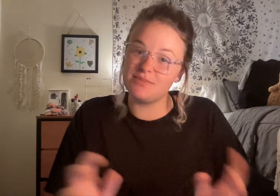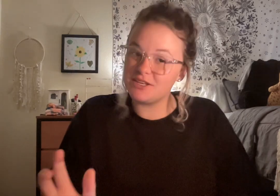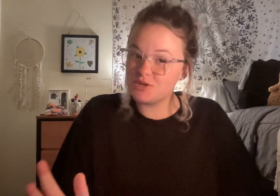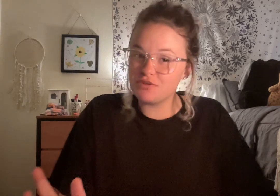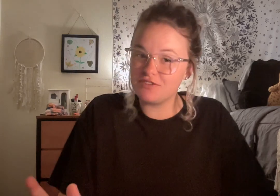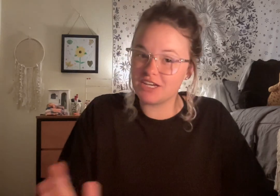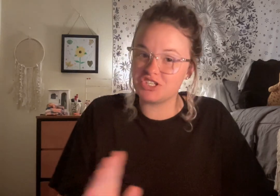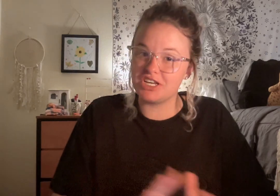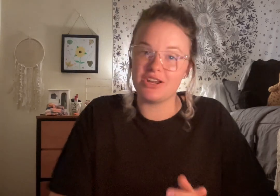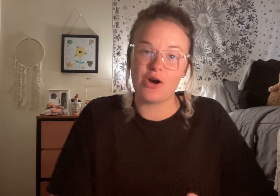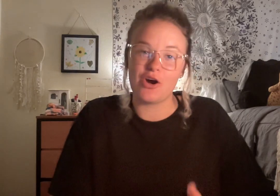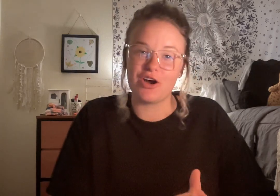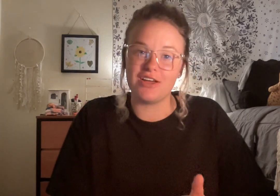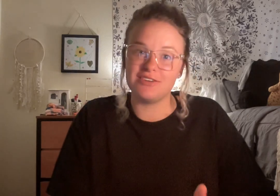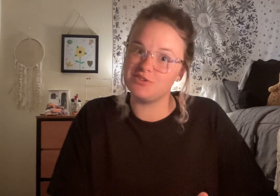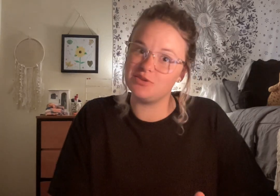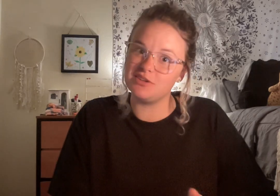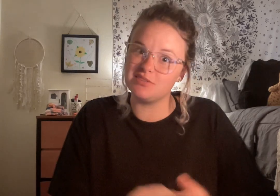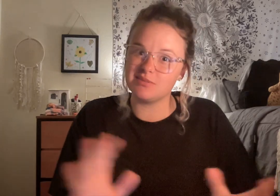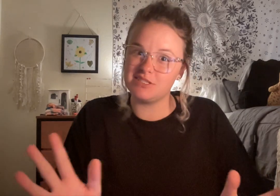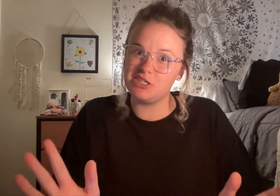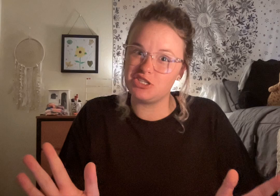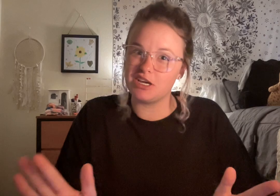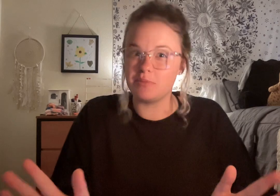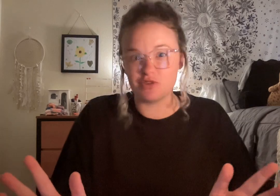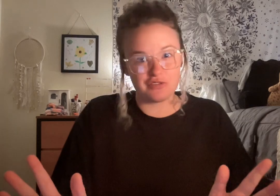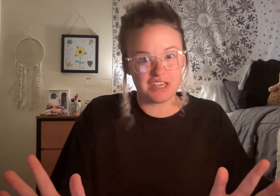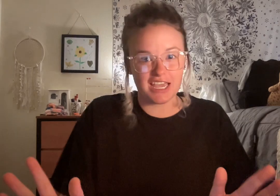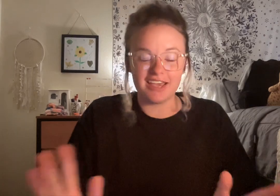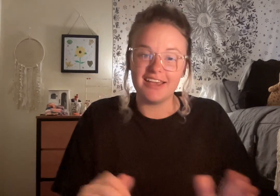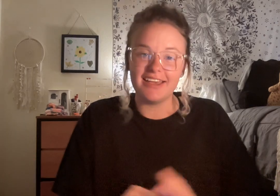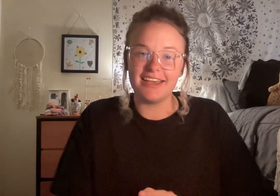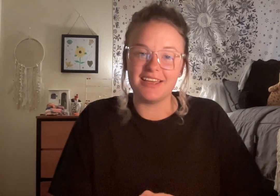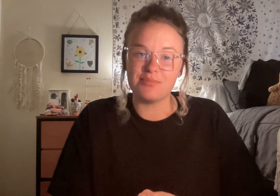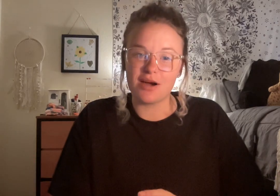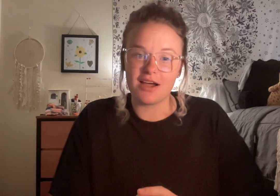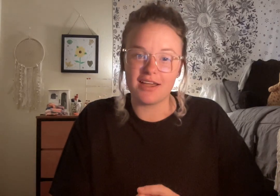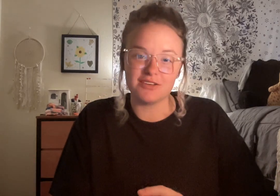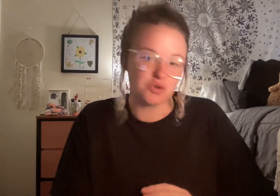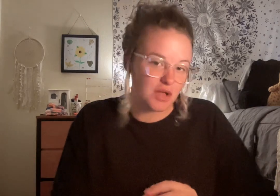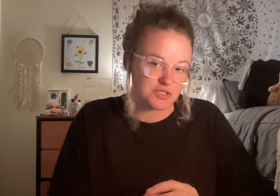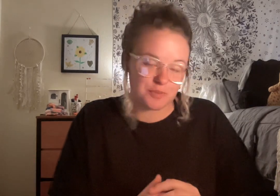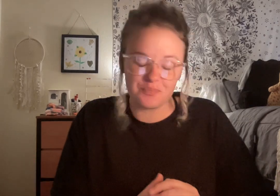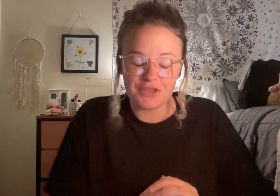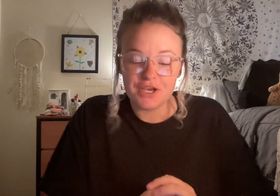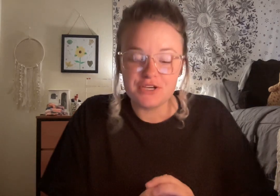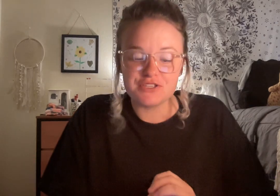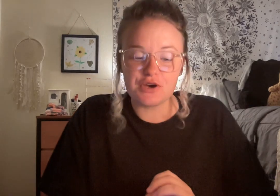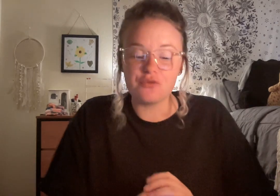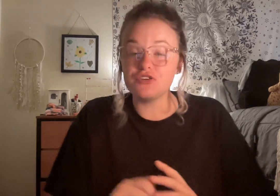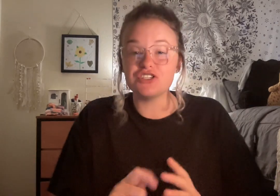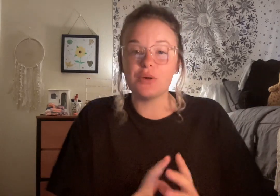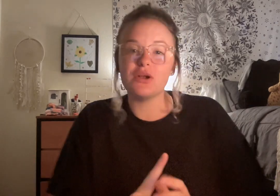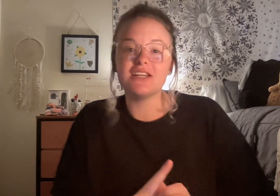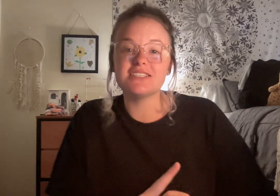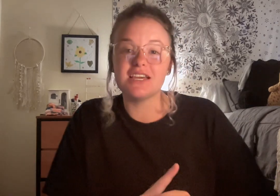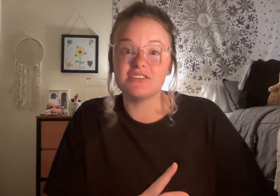semester reflection on student teaching, observing in my high school classroom. So, first, I want to discuss